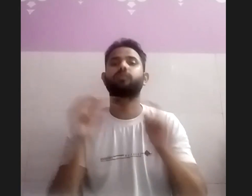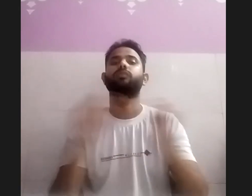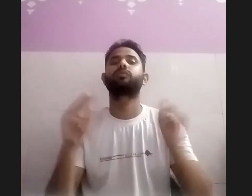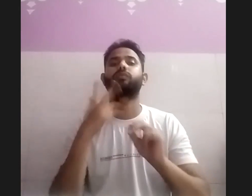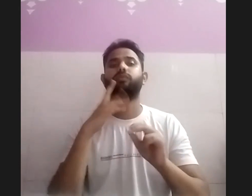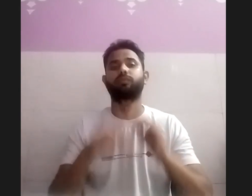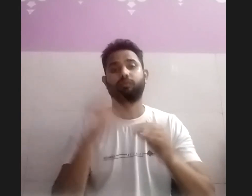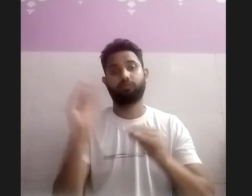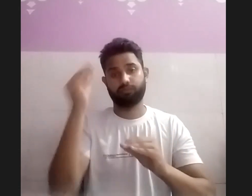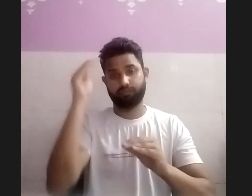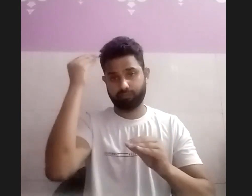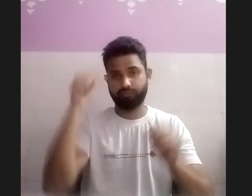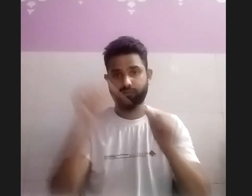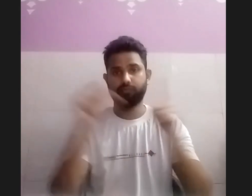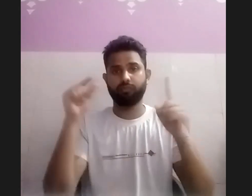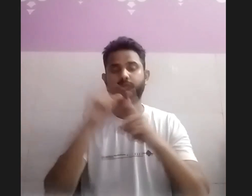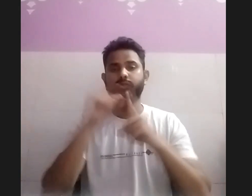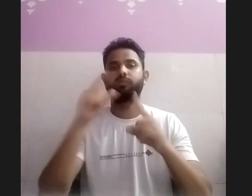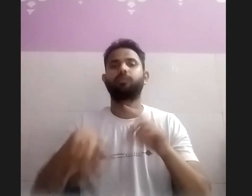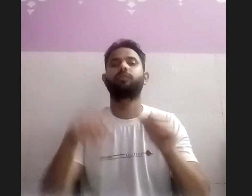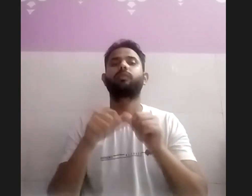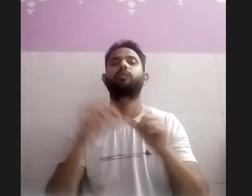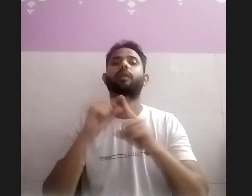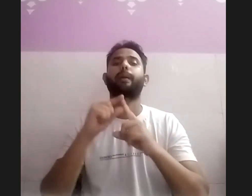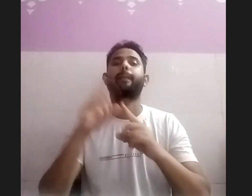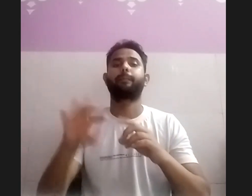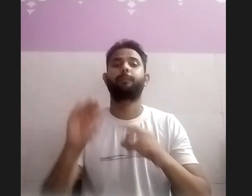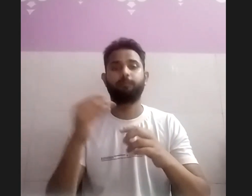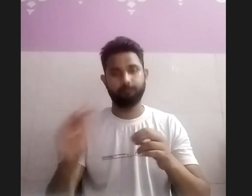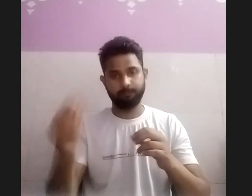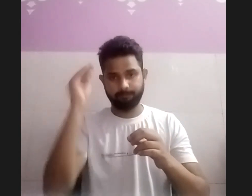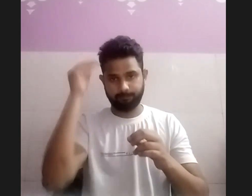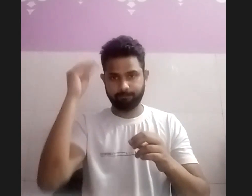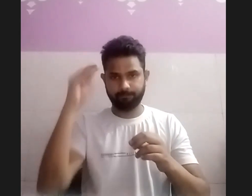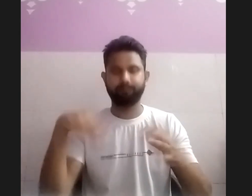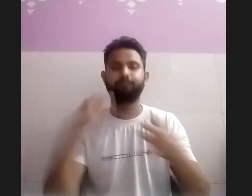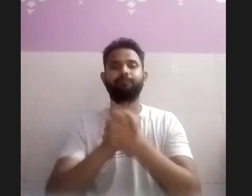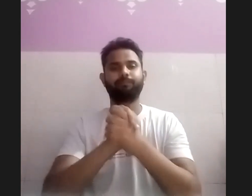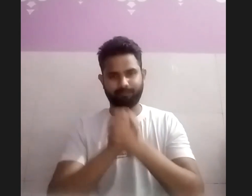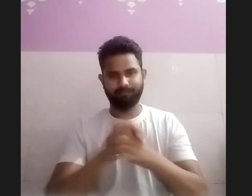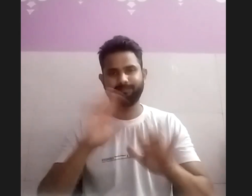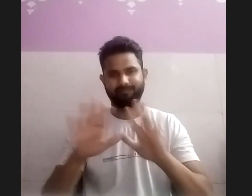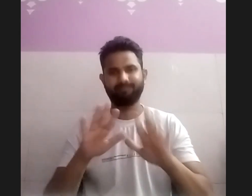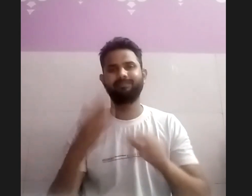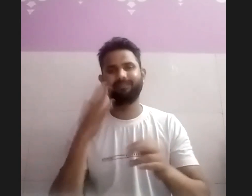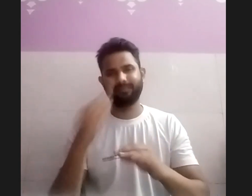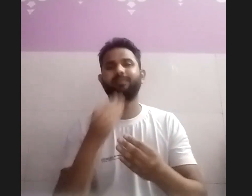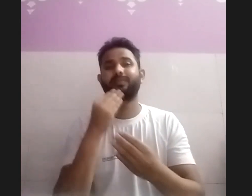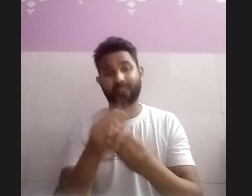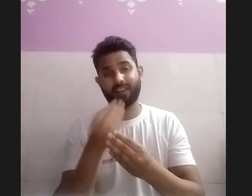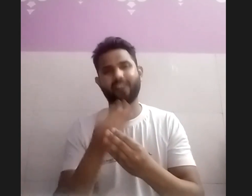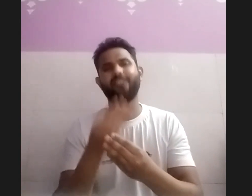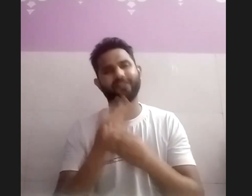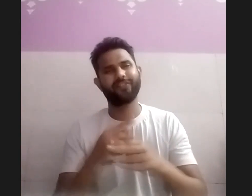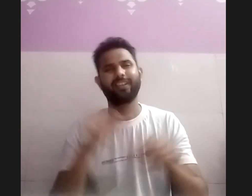more accessible, then the app would be much user friendly, I felt. So I would request everyone